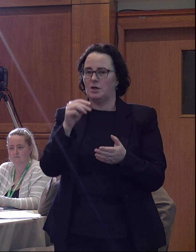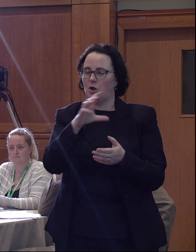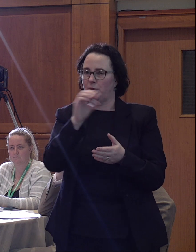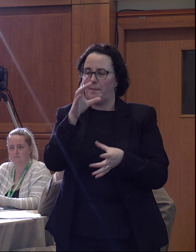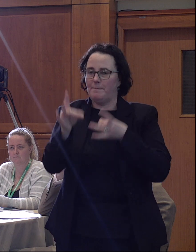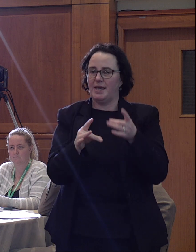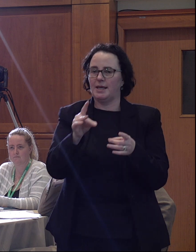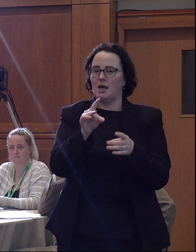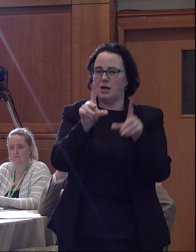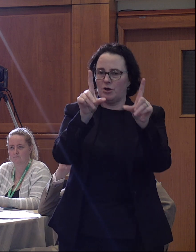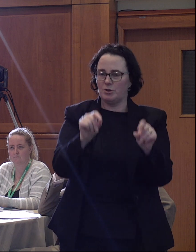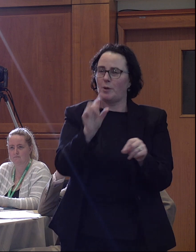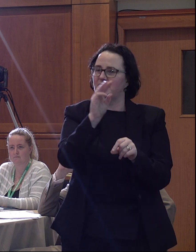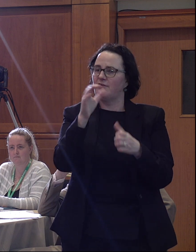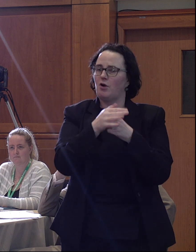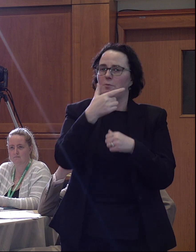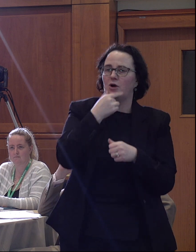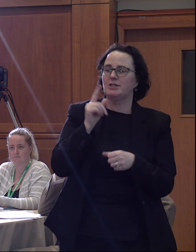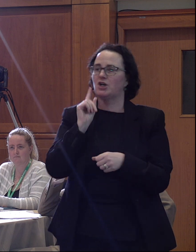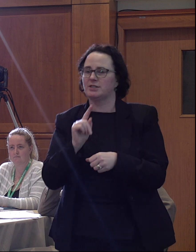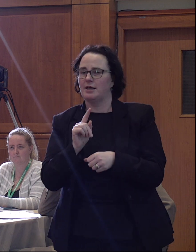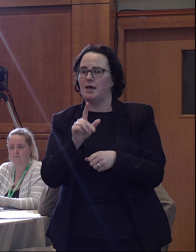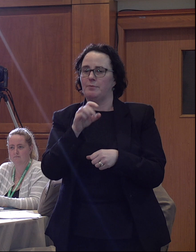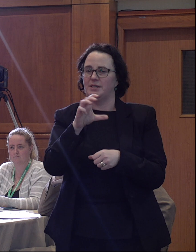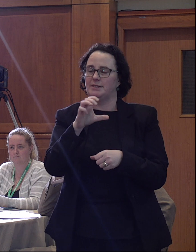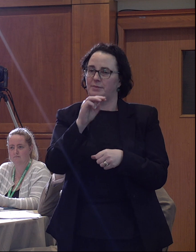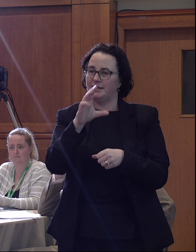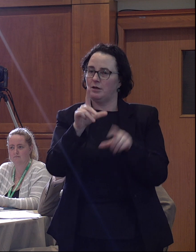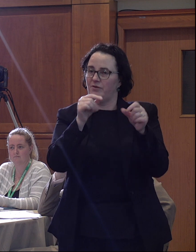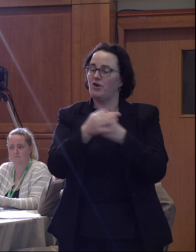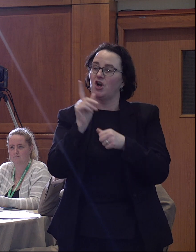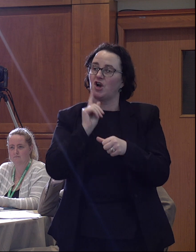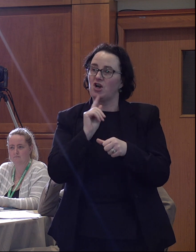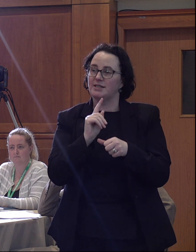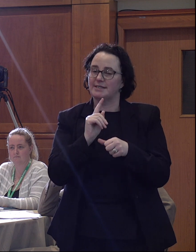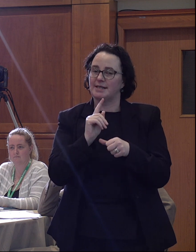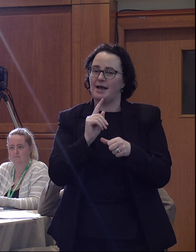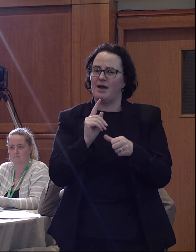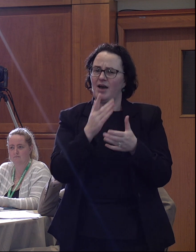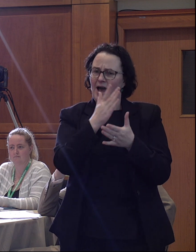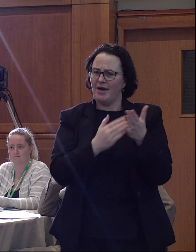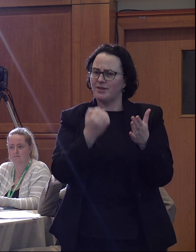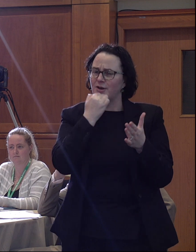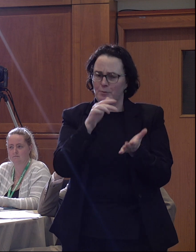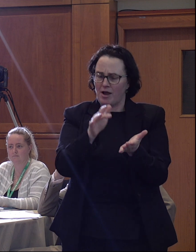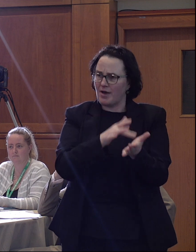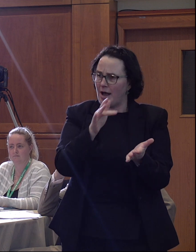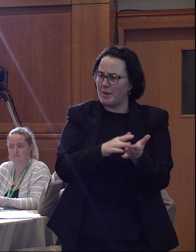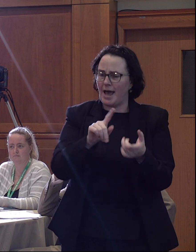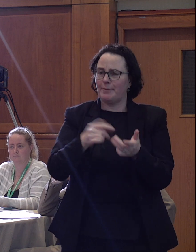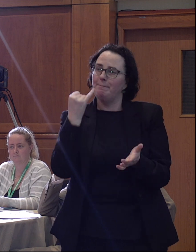PCs for boys and girls, and the PCs made for girls had half the number of apps and was pink in